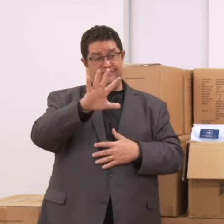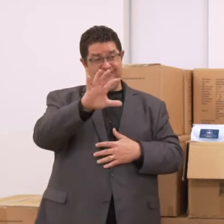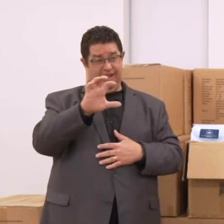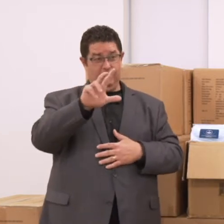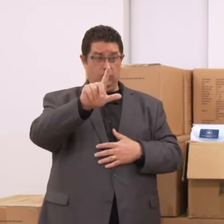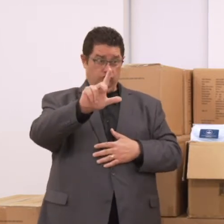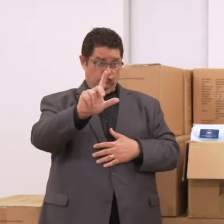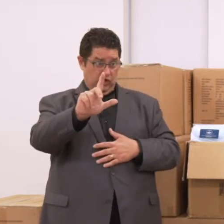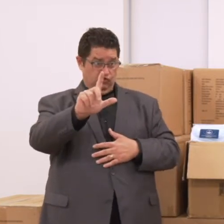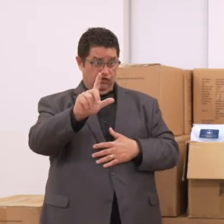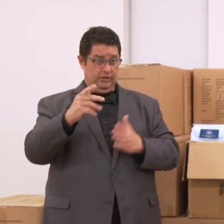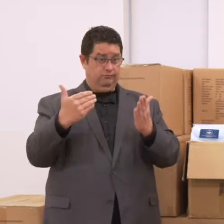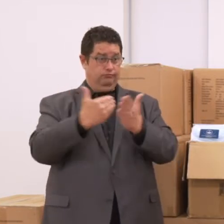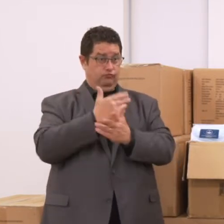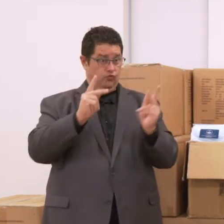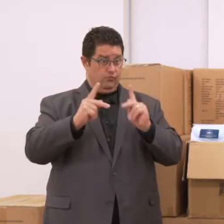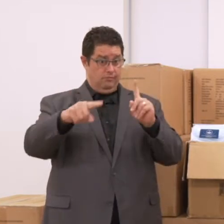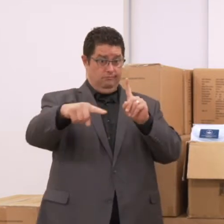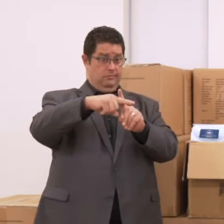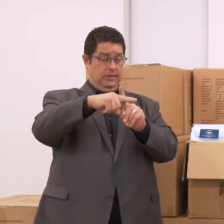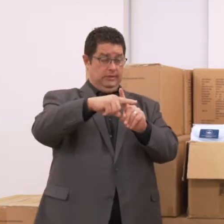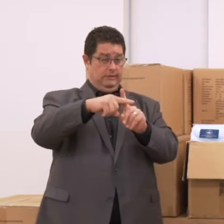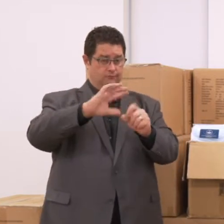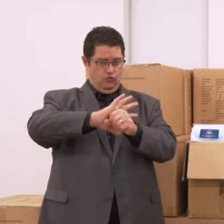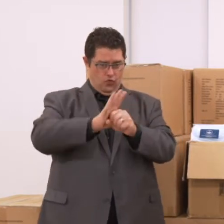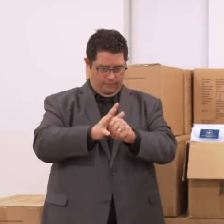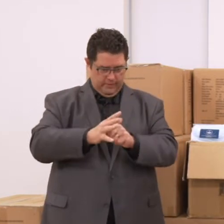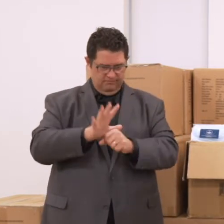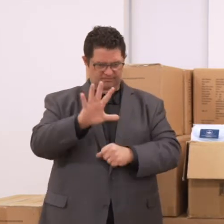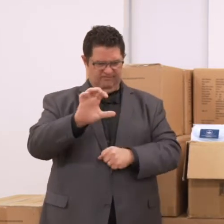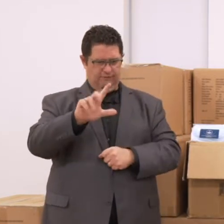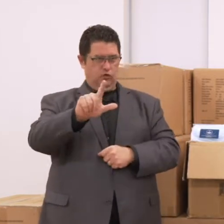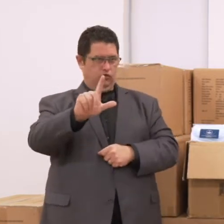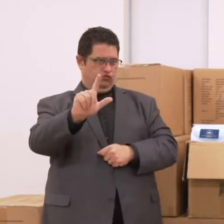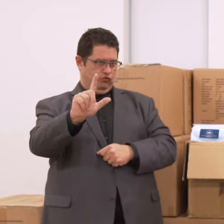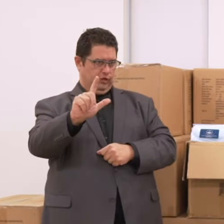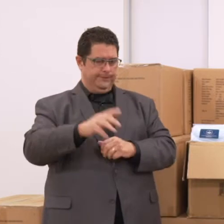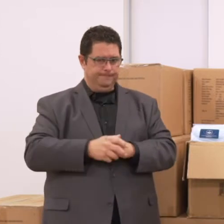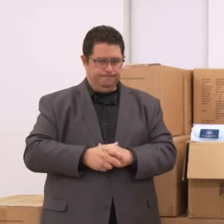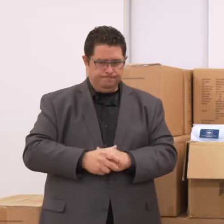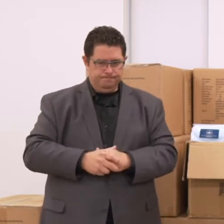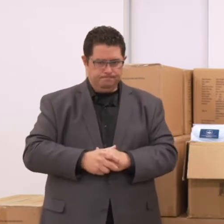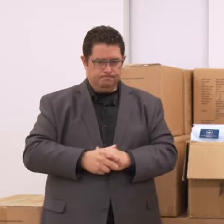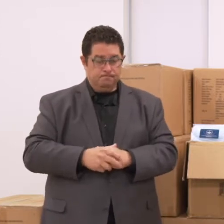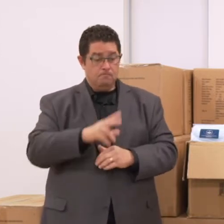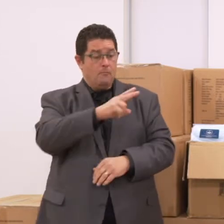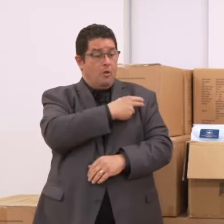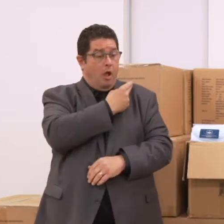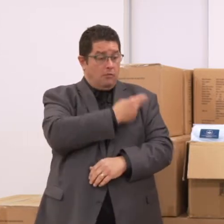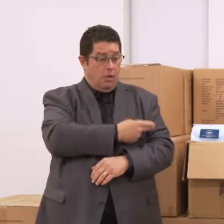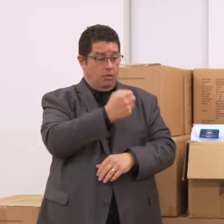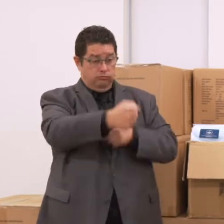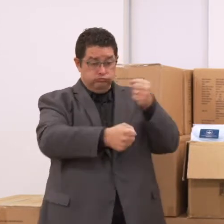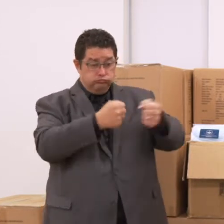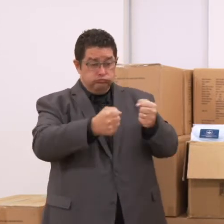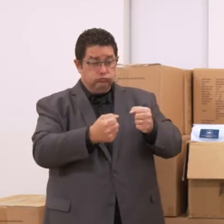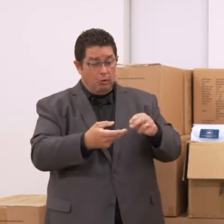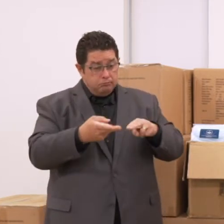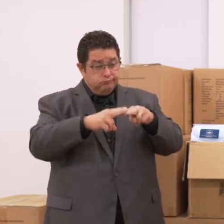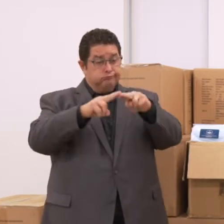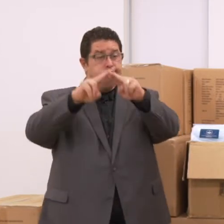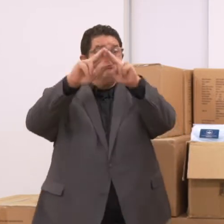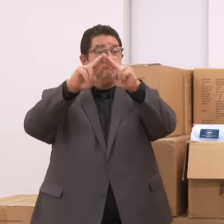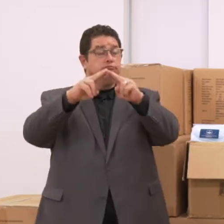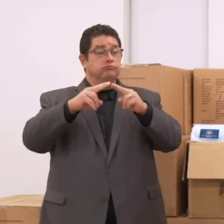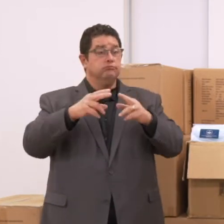County tested positive for COVID-19. And the rate of hospital admissions were rising much higher than we had hoped that they